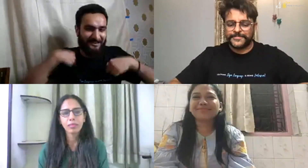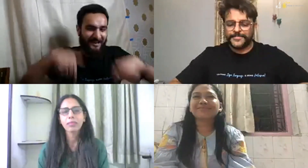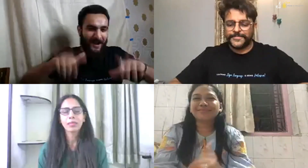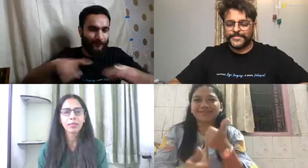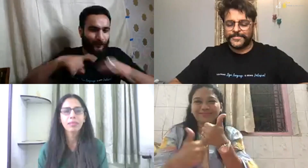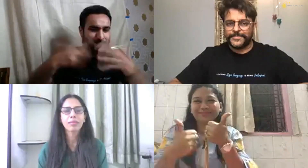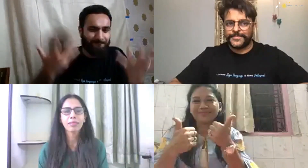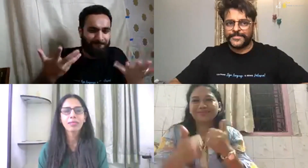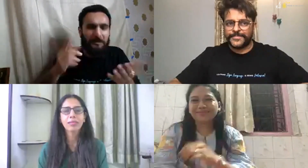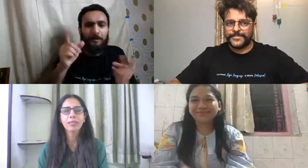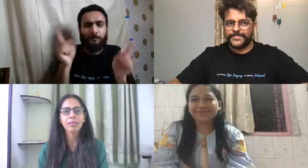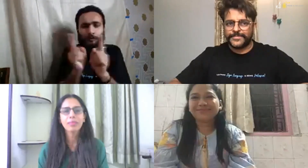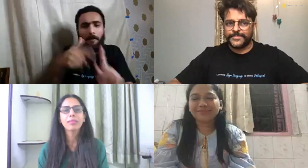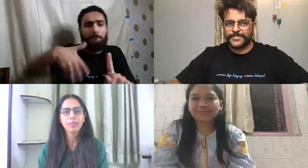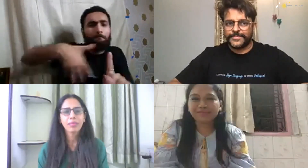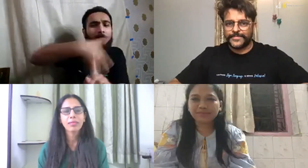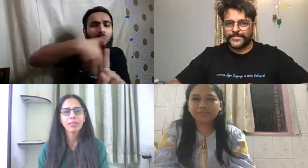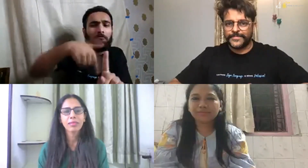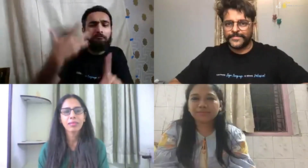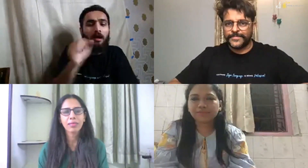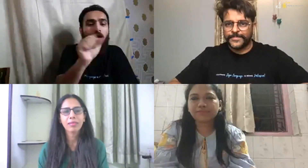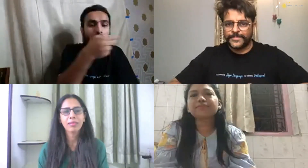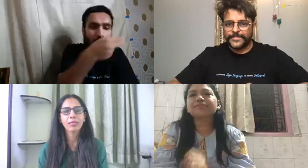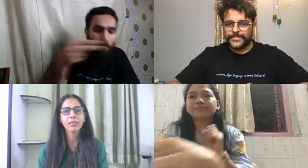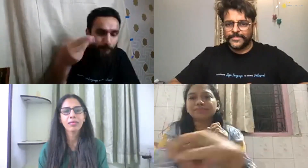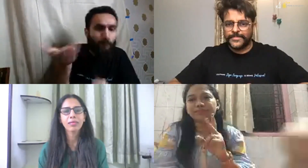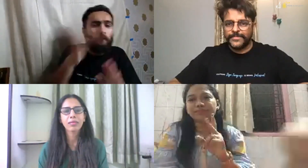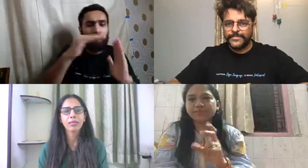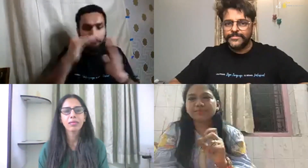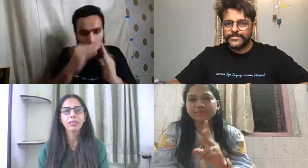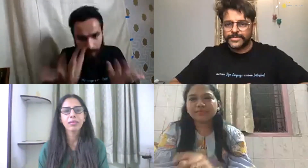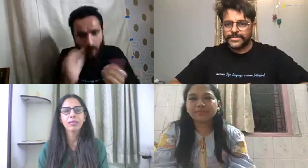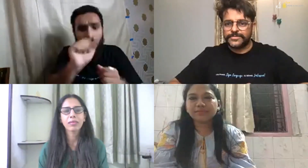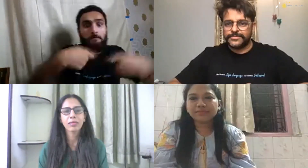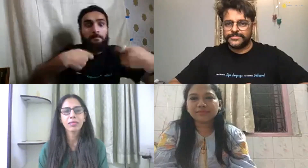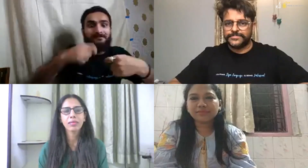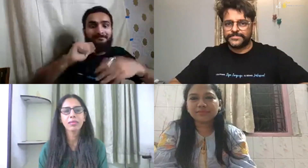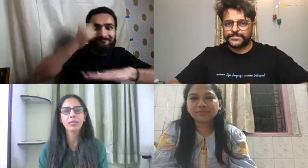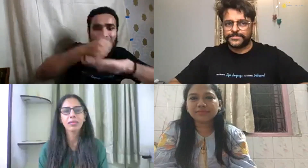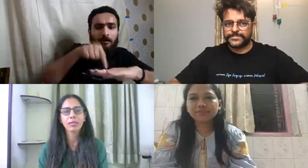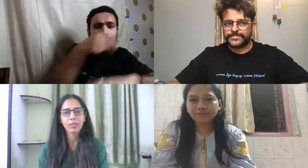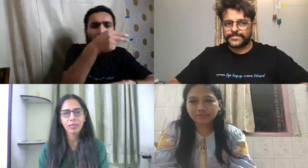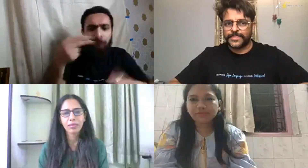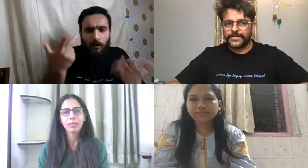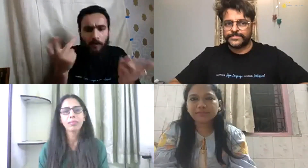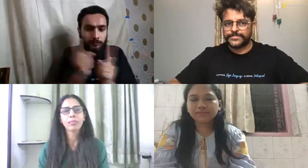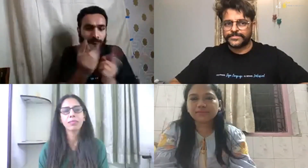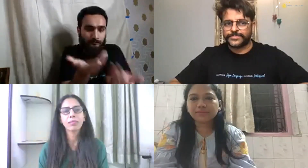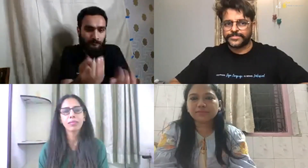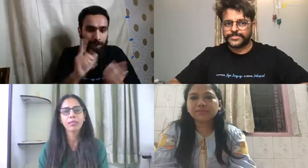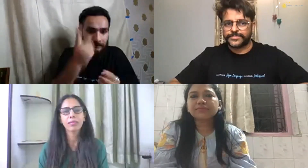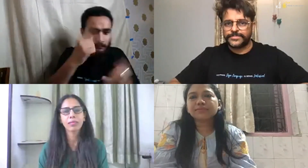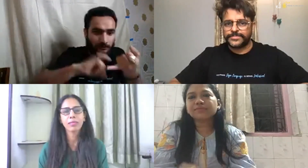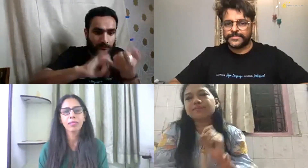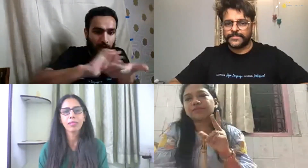Great. Thank you so much for joining. So we have some questions for you. Just give you a small context. Could you just tell us that, what is your